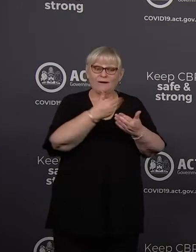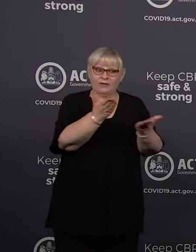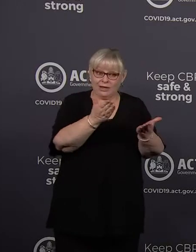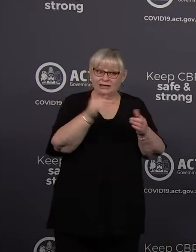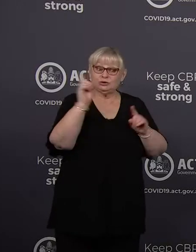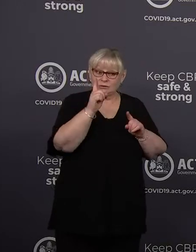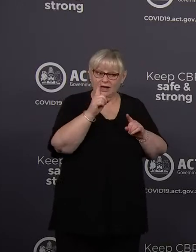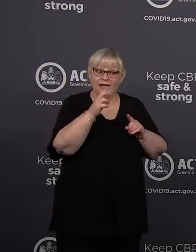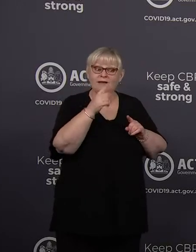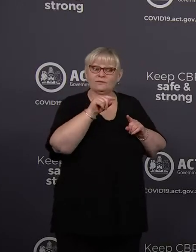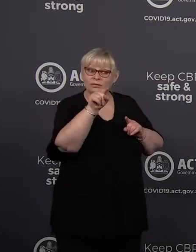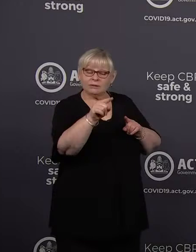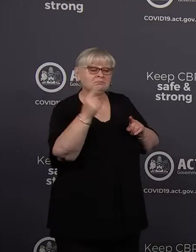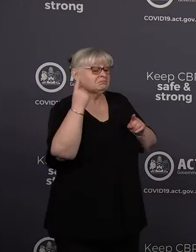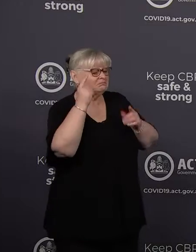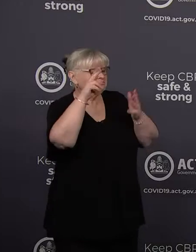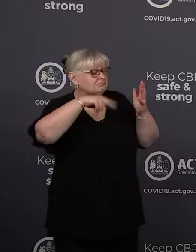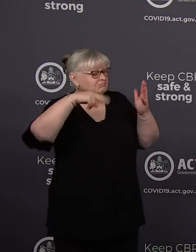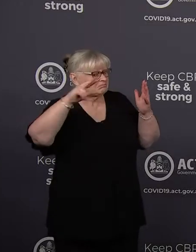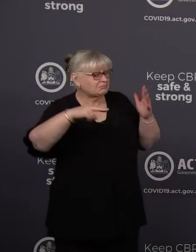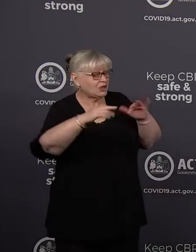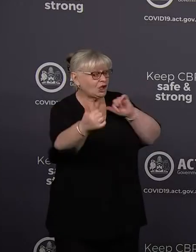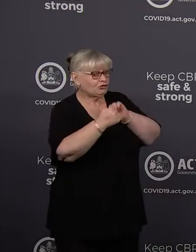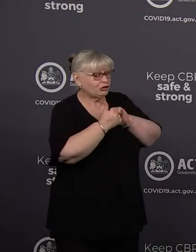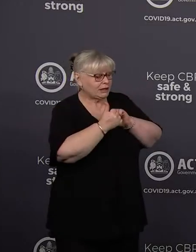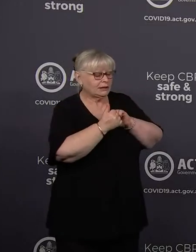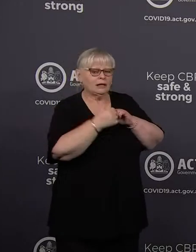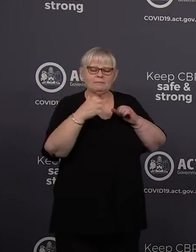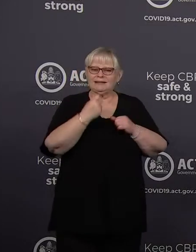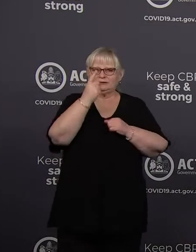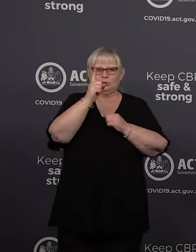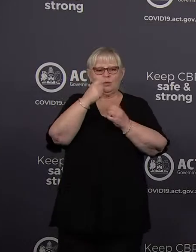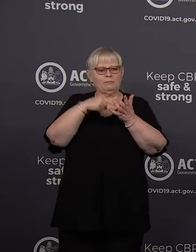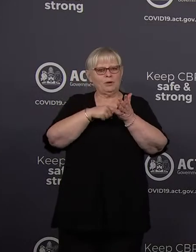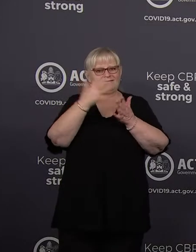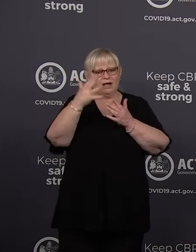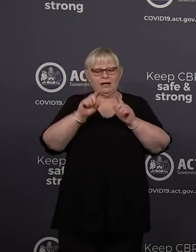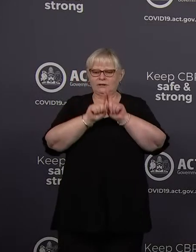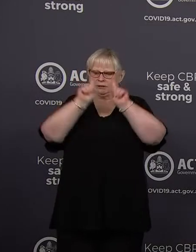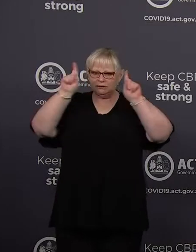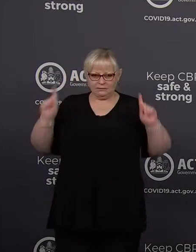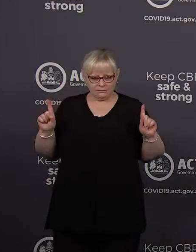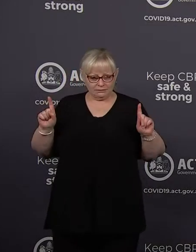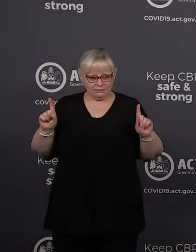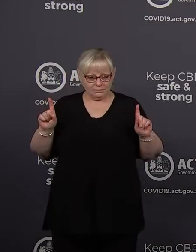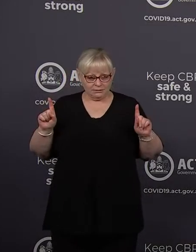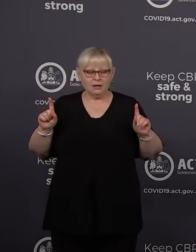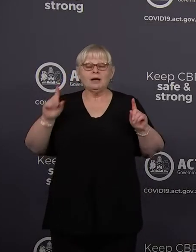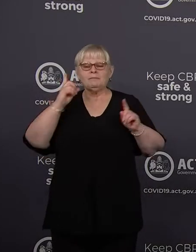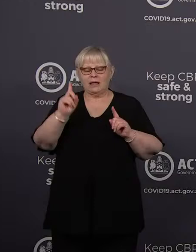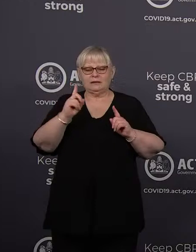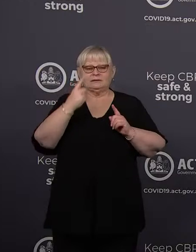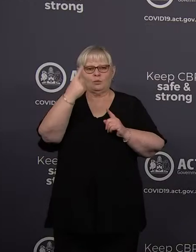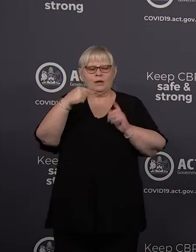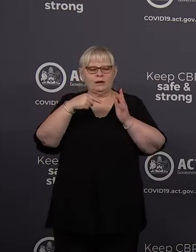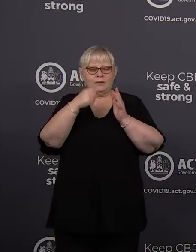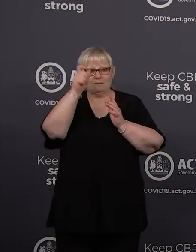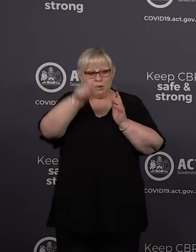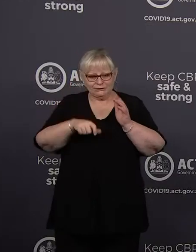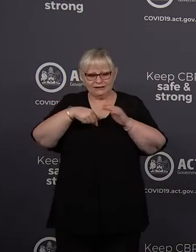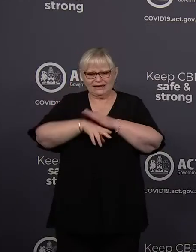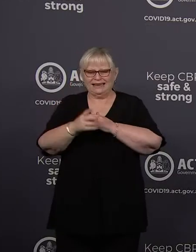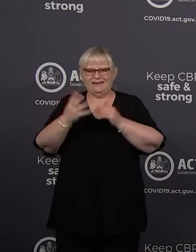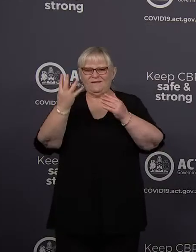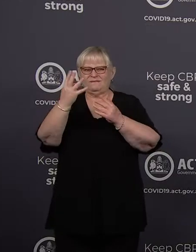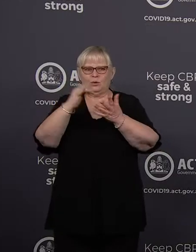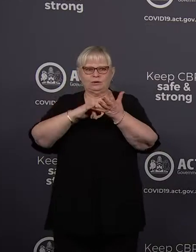for finalisation. This will include physical distancing and density limits of 1 person per 4 square